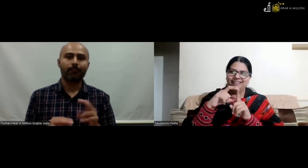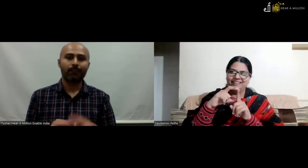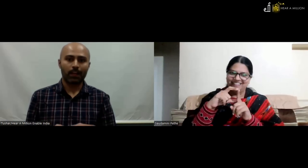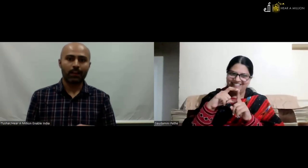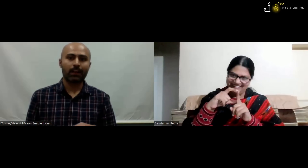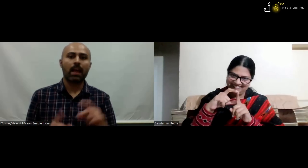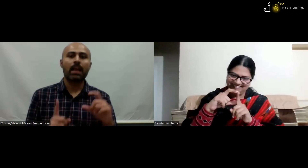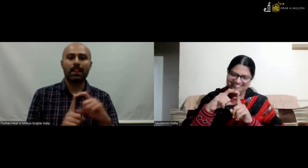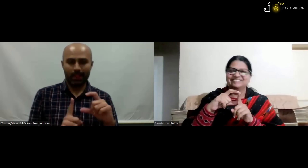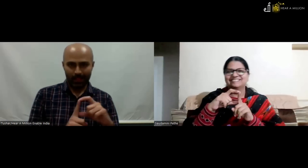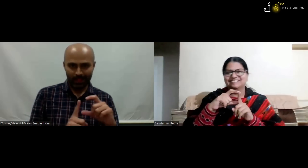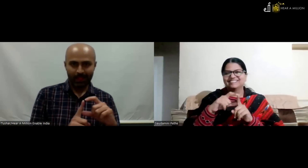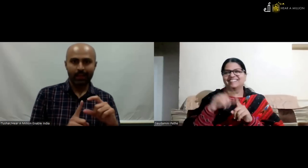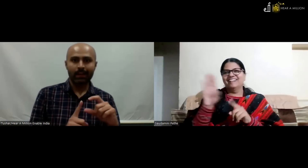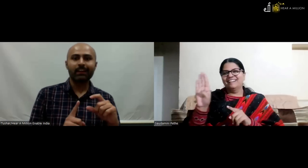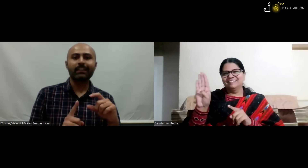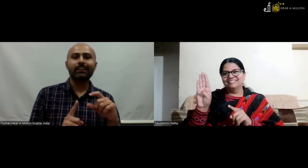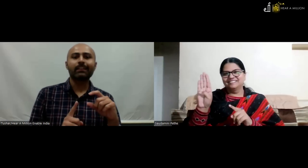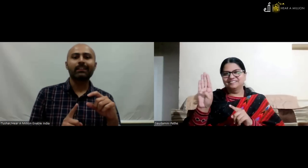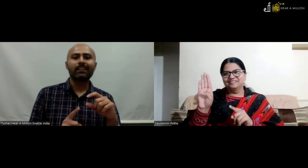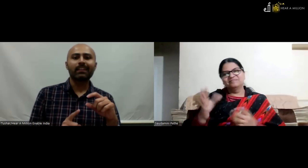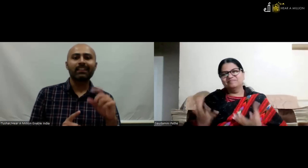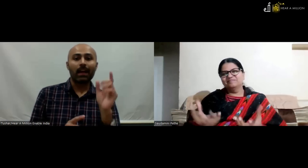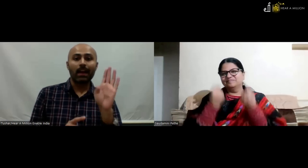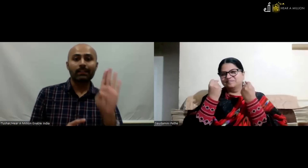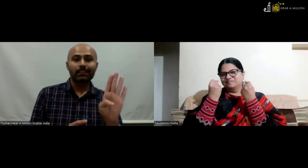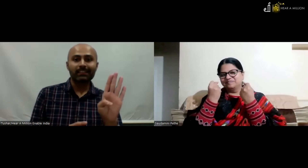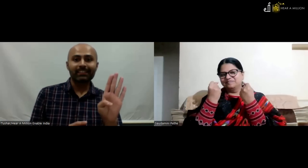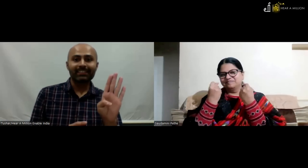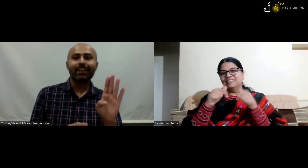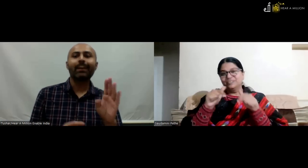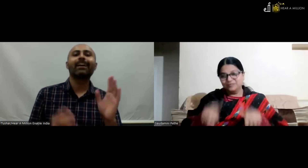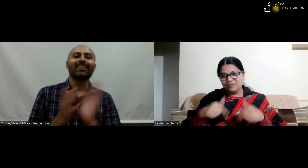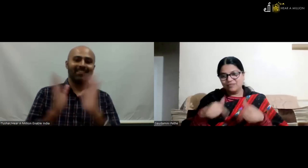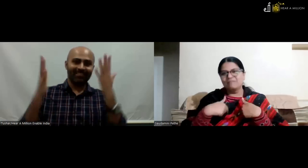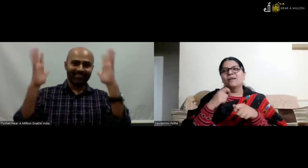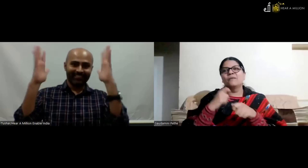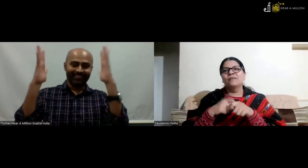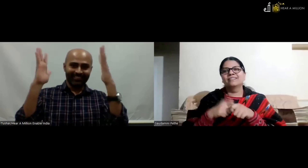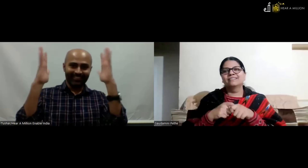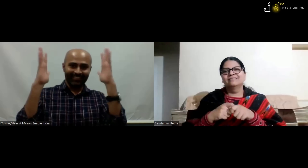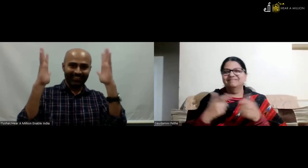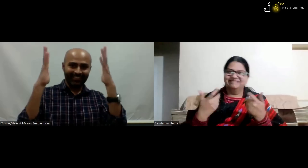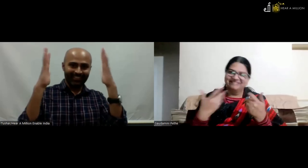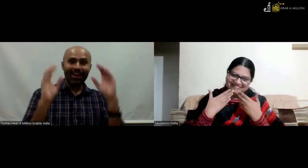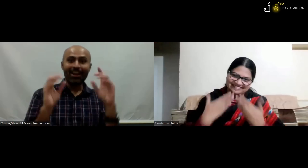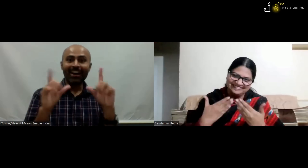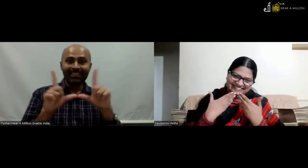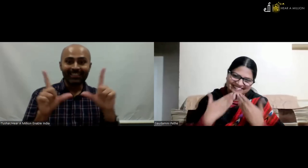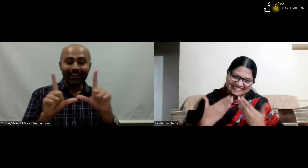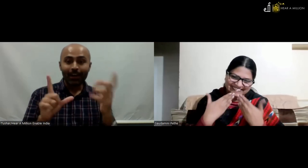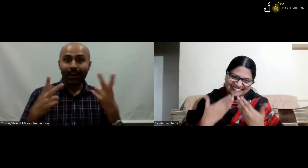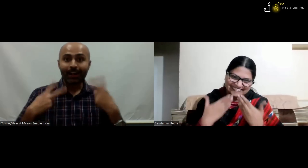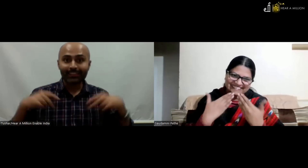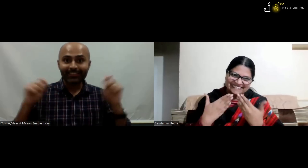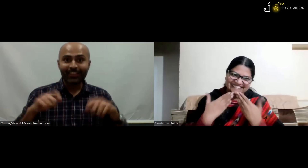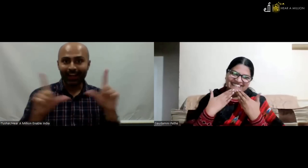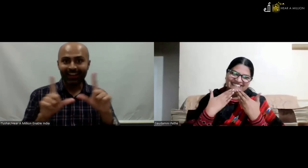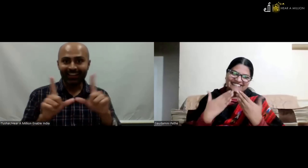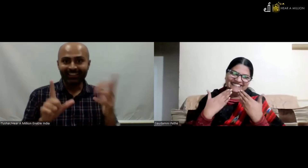got the certification from Bar Council of Delhi. I got the license. Wow, so